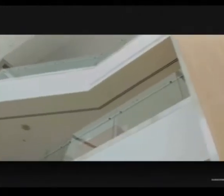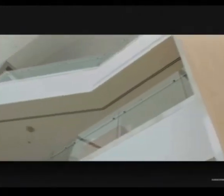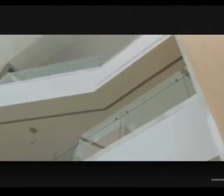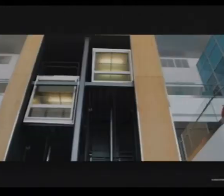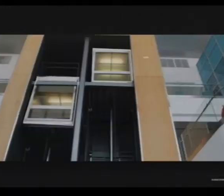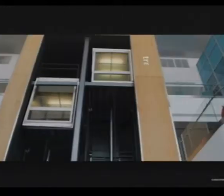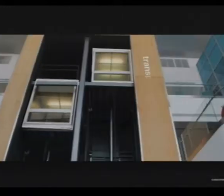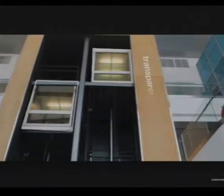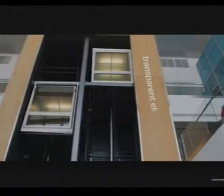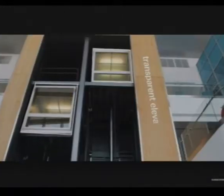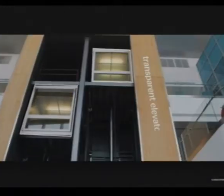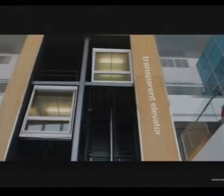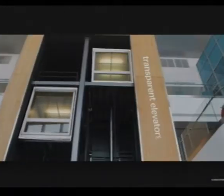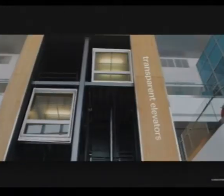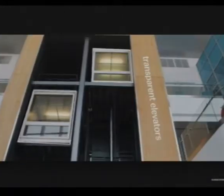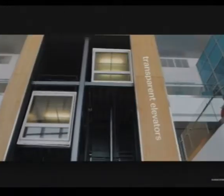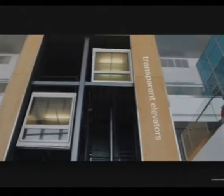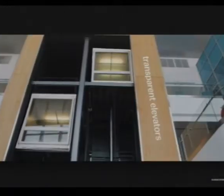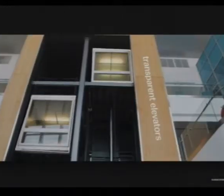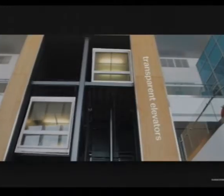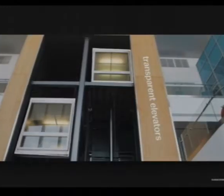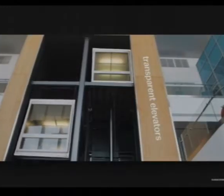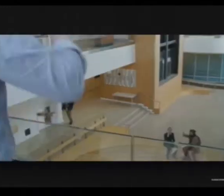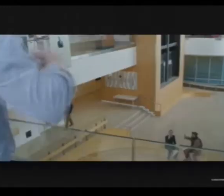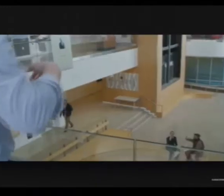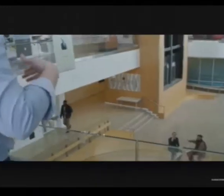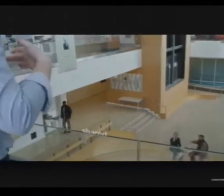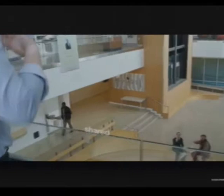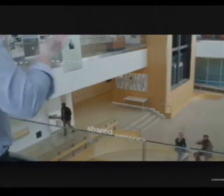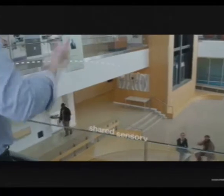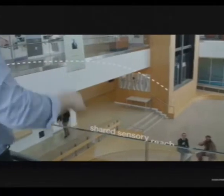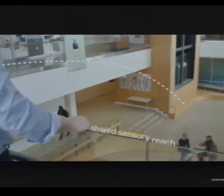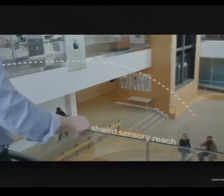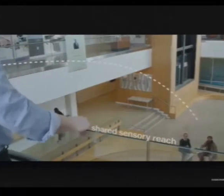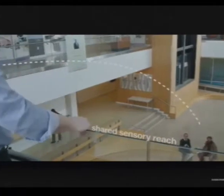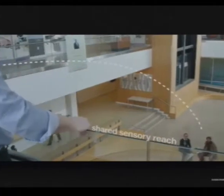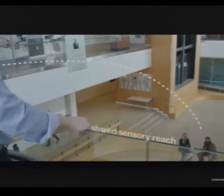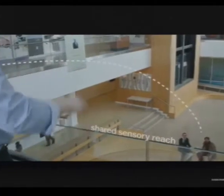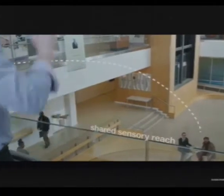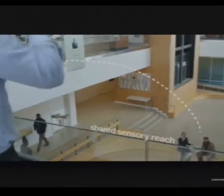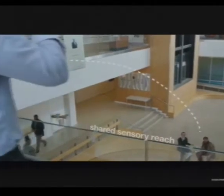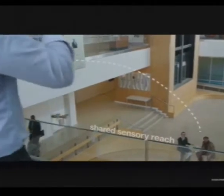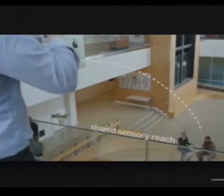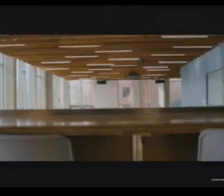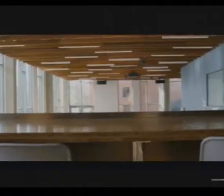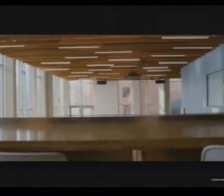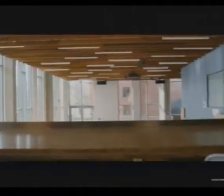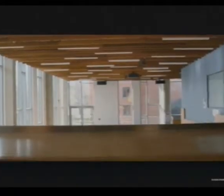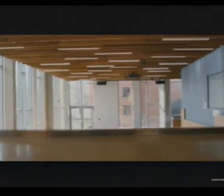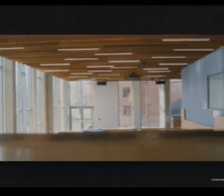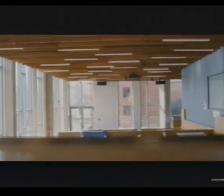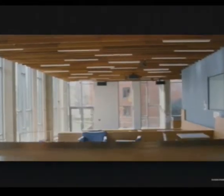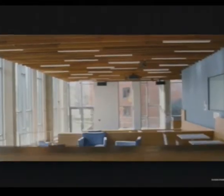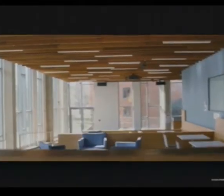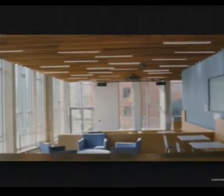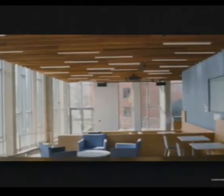not getting information auditorily. So if you're sitting at the top of the terrace, you can see all the way to the bottom of the terrace. It's